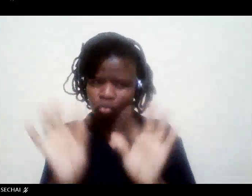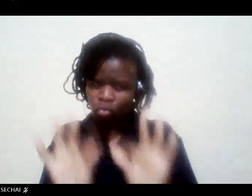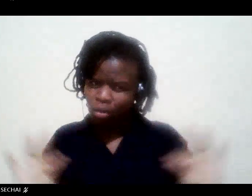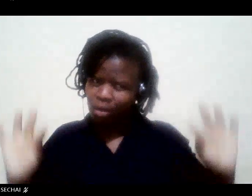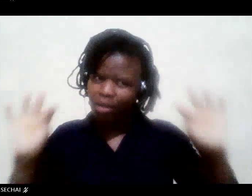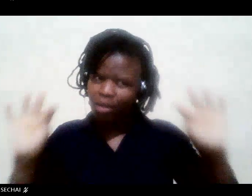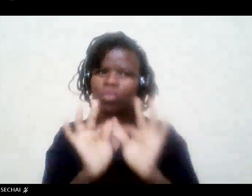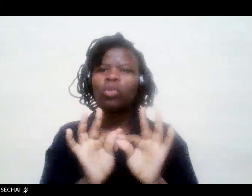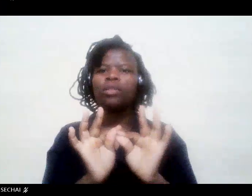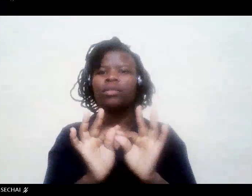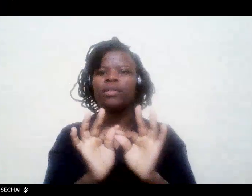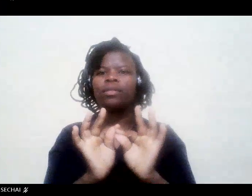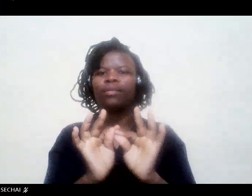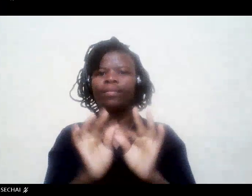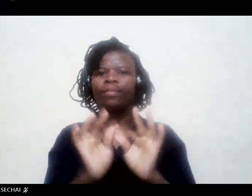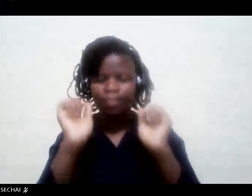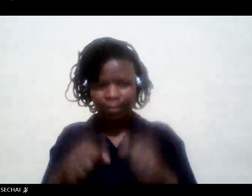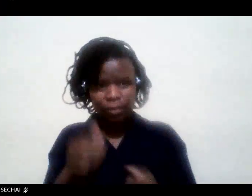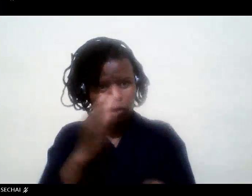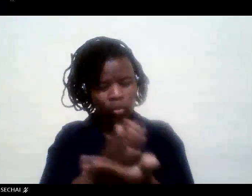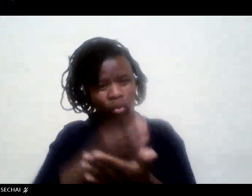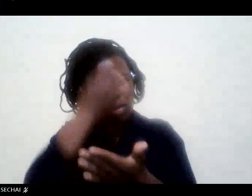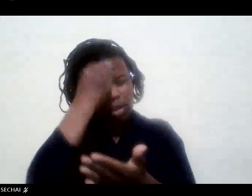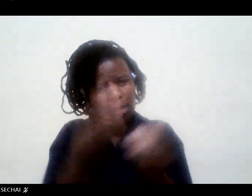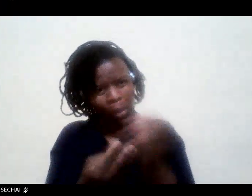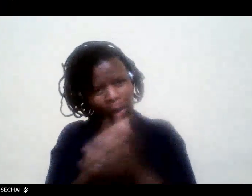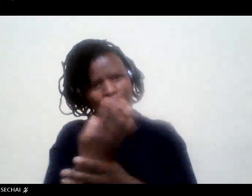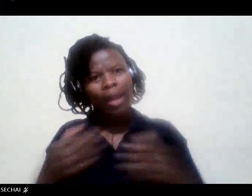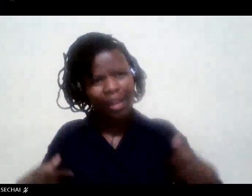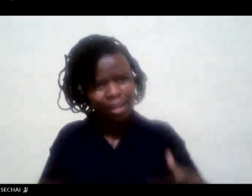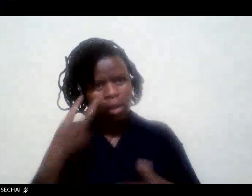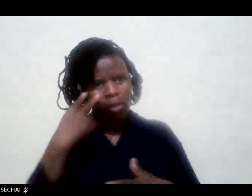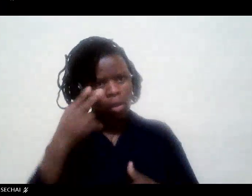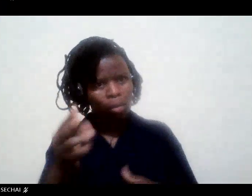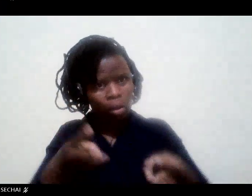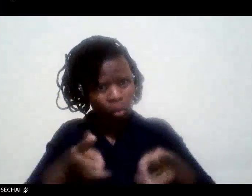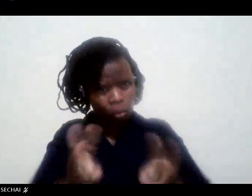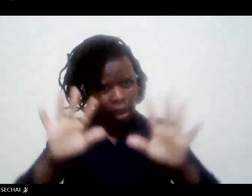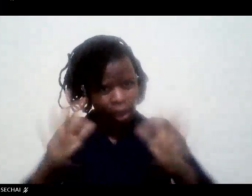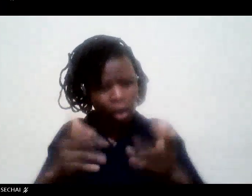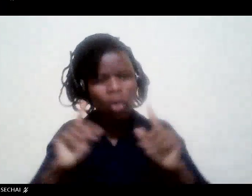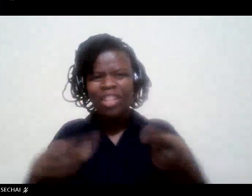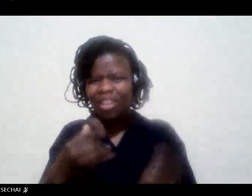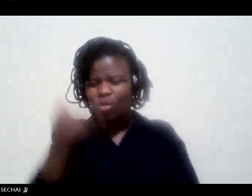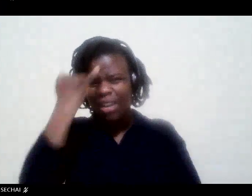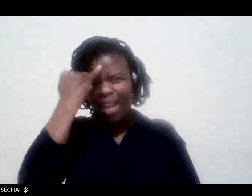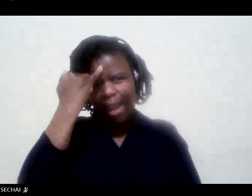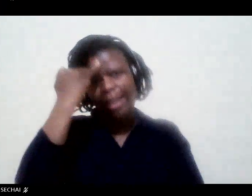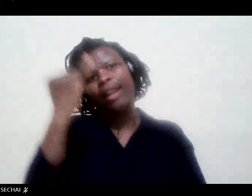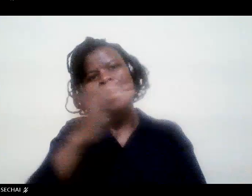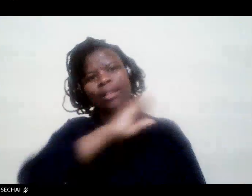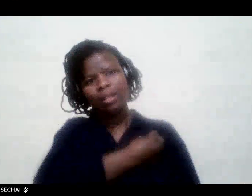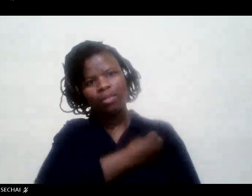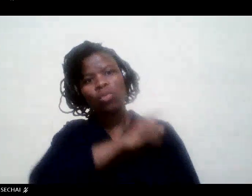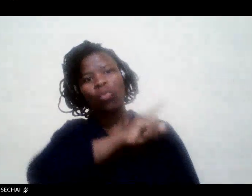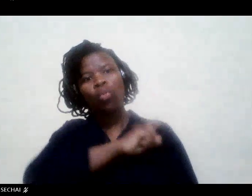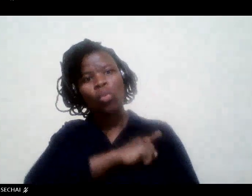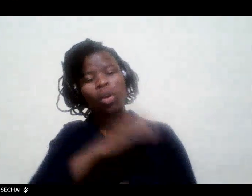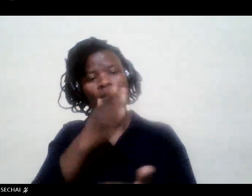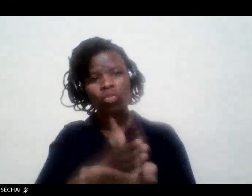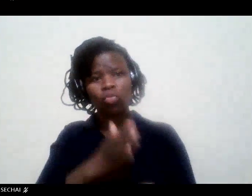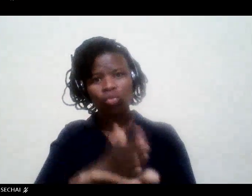of what you're raising, is that we start looking at it and stop, don't idealize disability, because life is different.